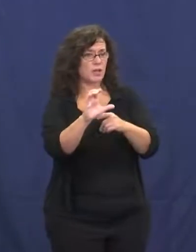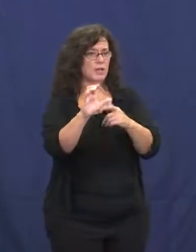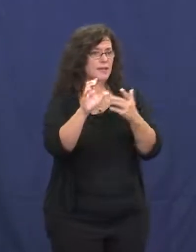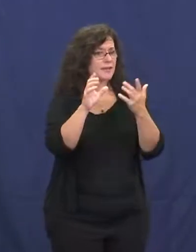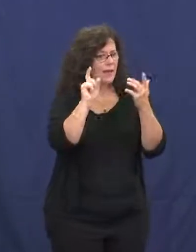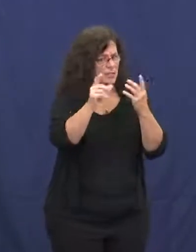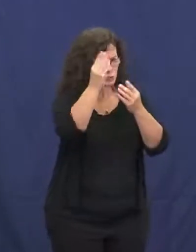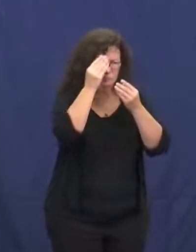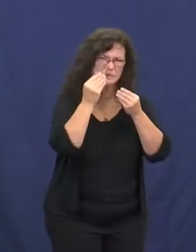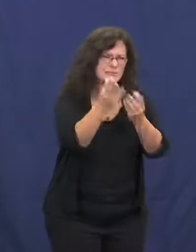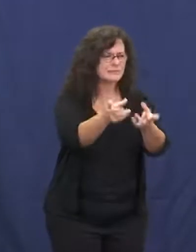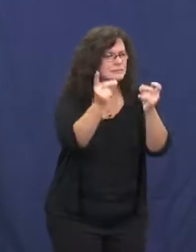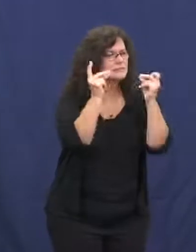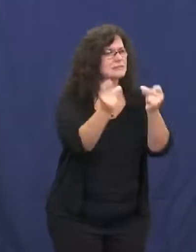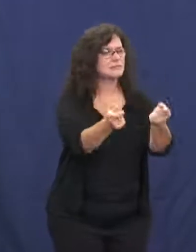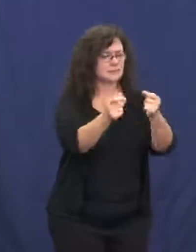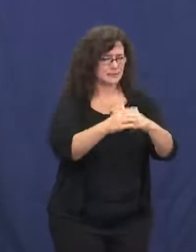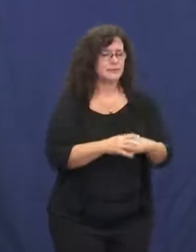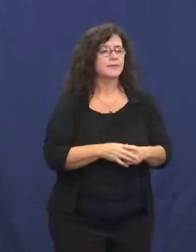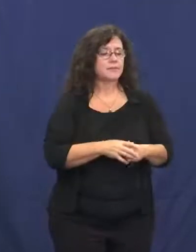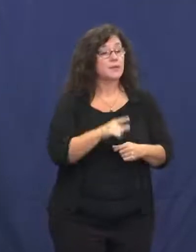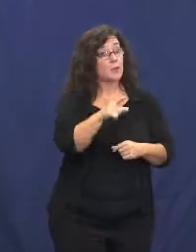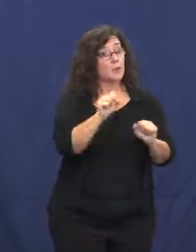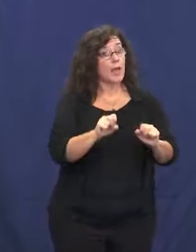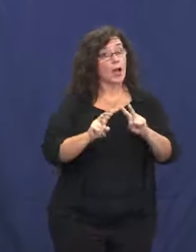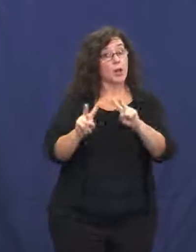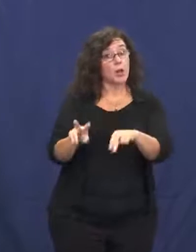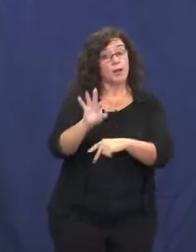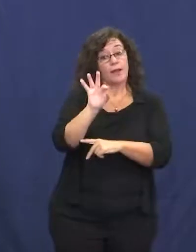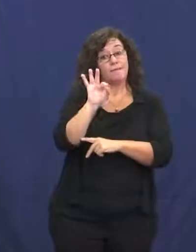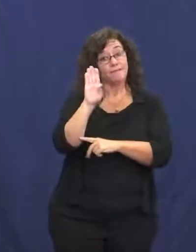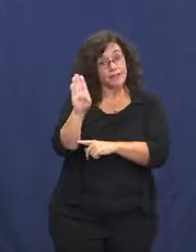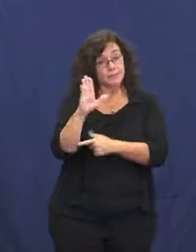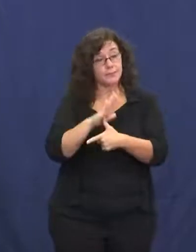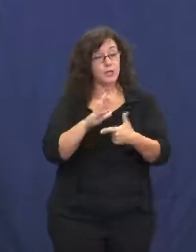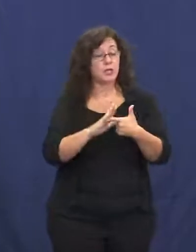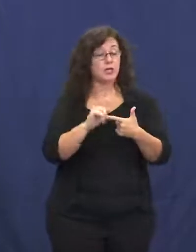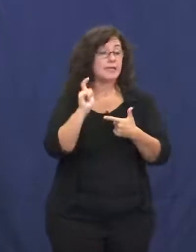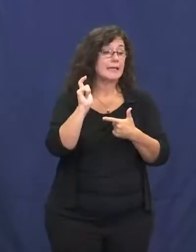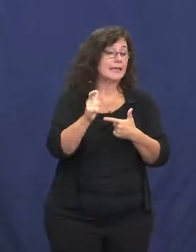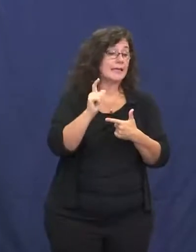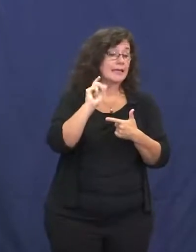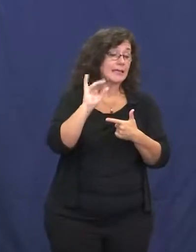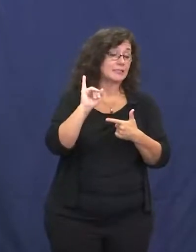possibly can. So please follow us on our Facebook, Instagram, Twitter,